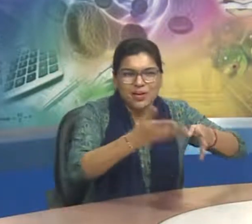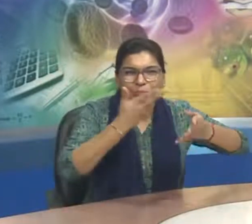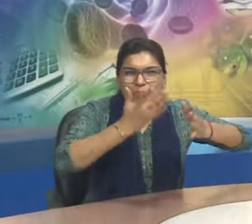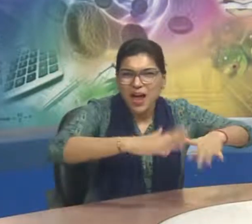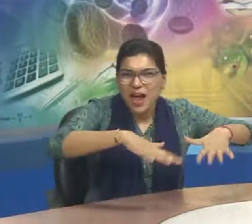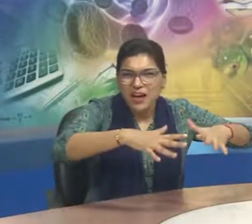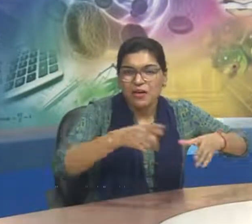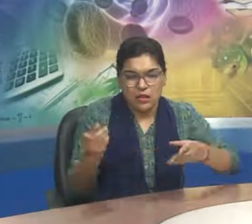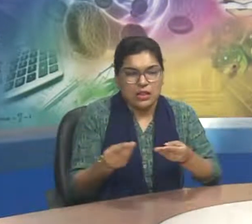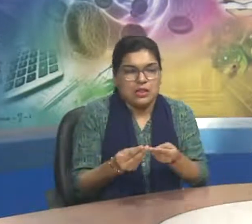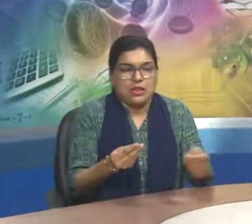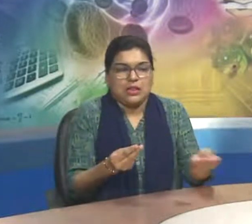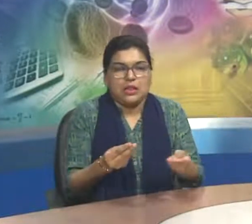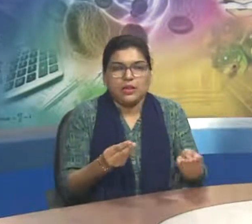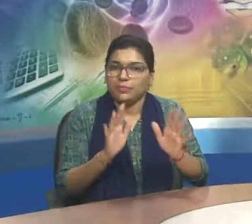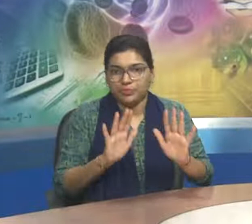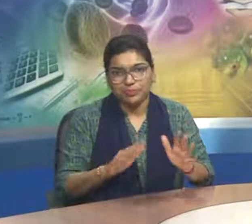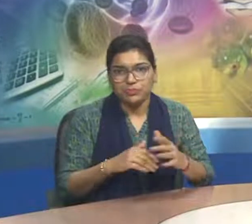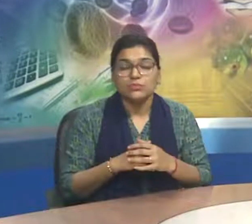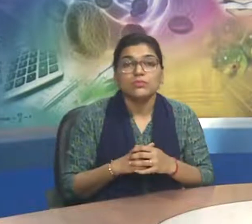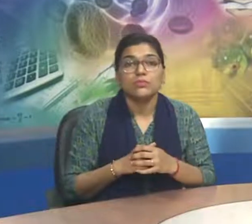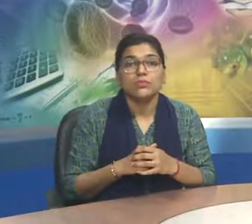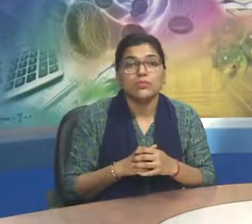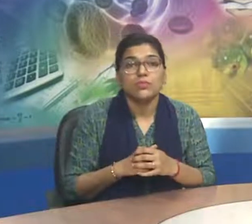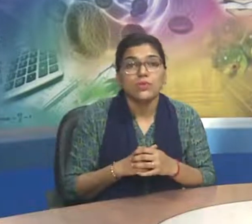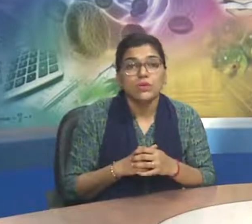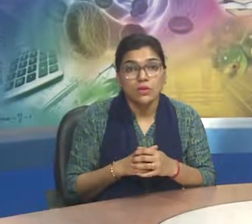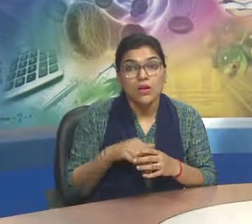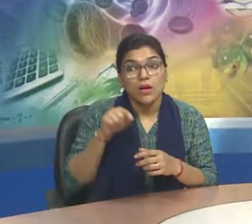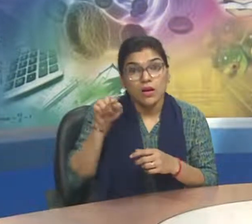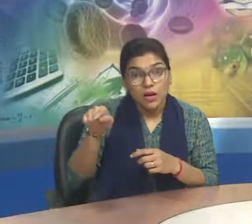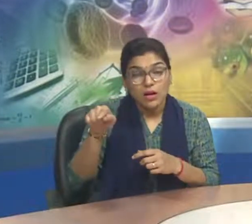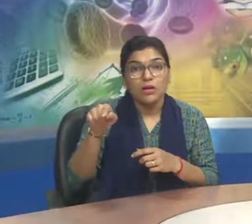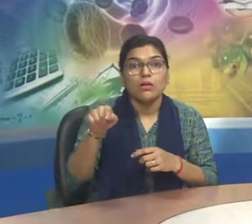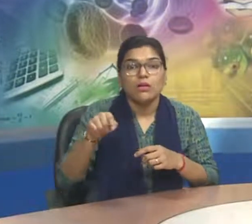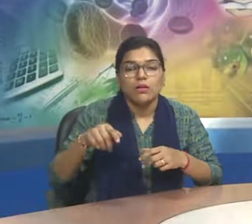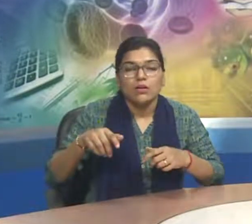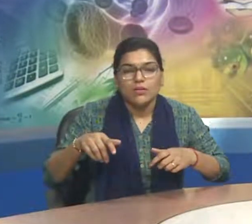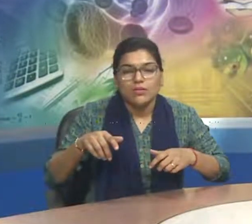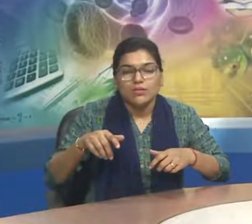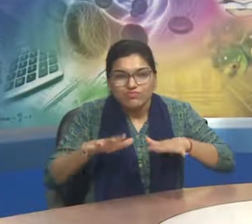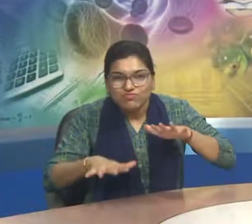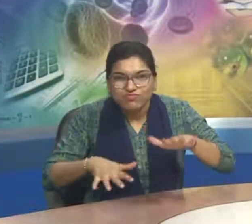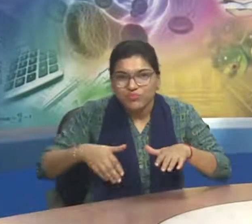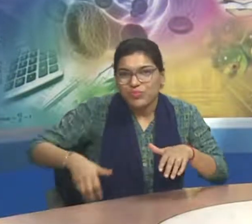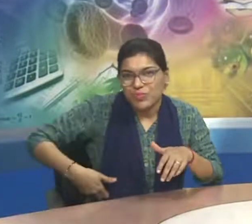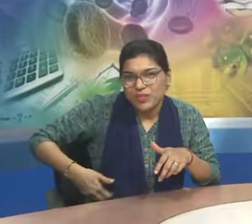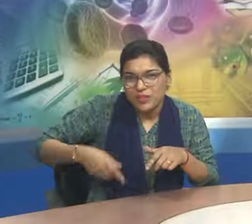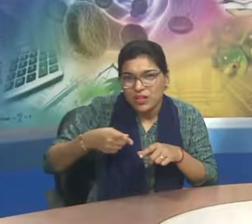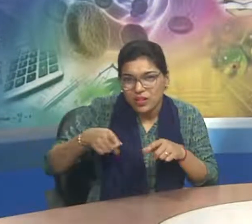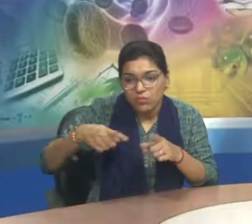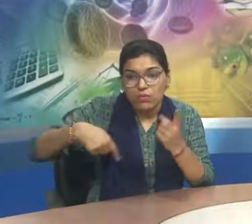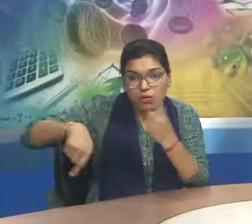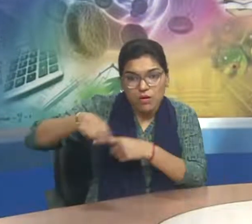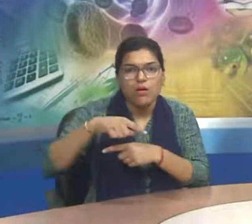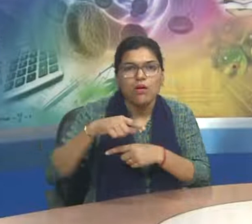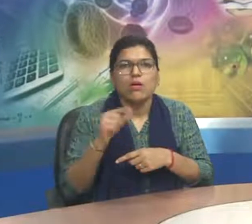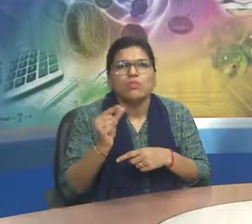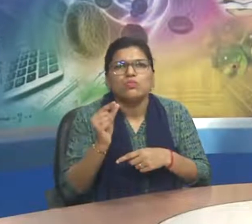That time, that primitive human, they lived in forests and near water bodies, and they also interacted with